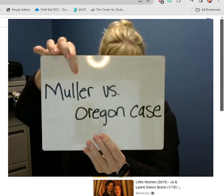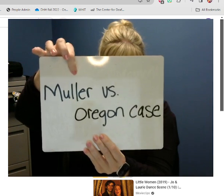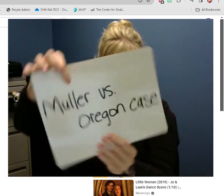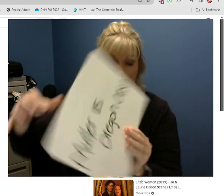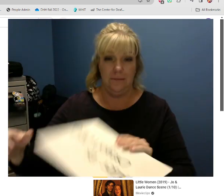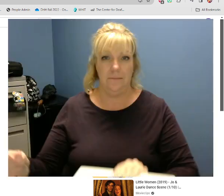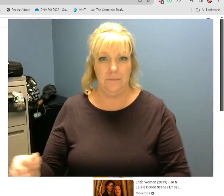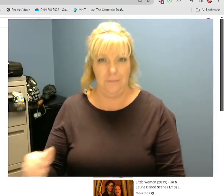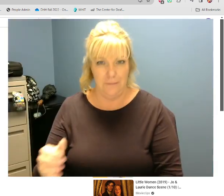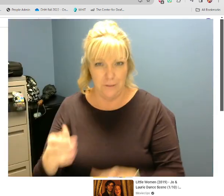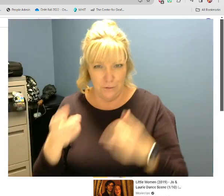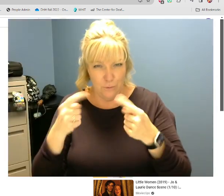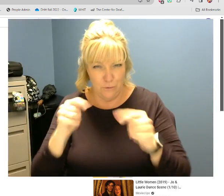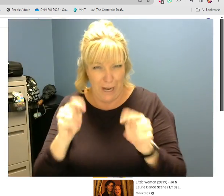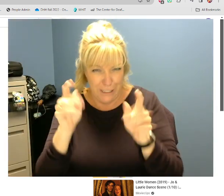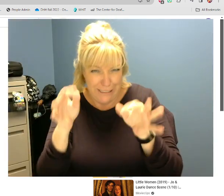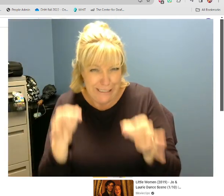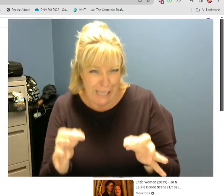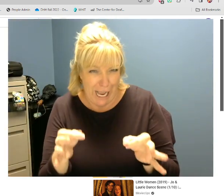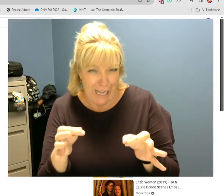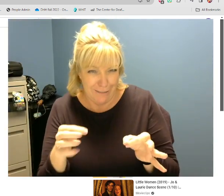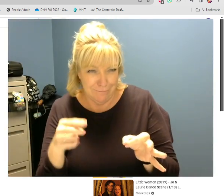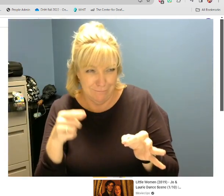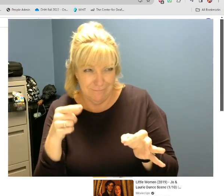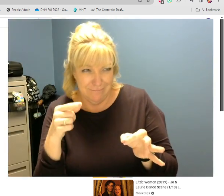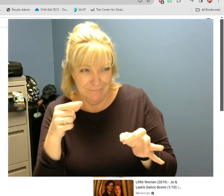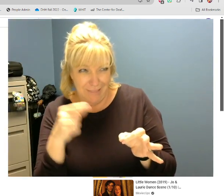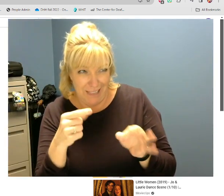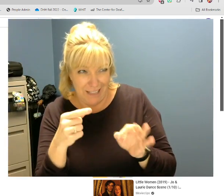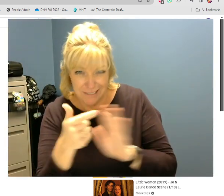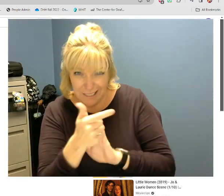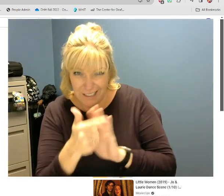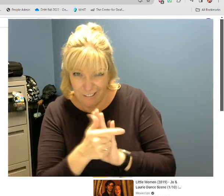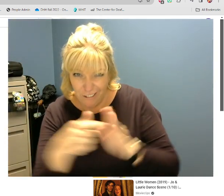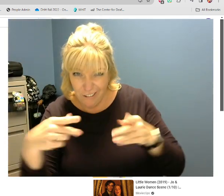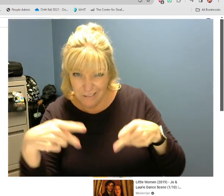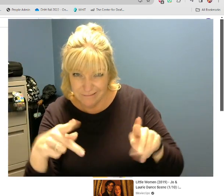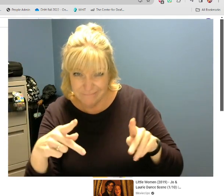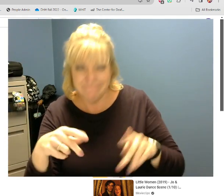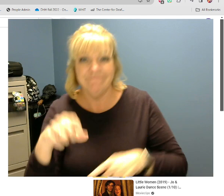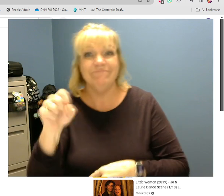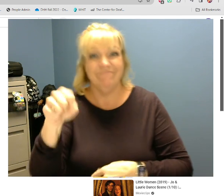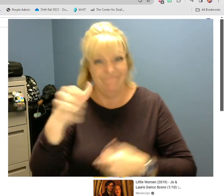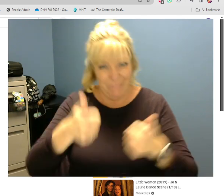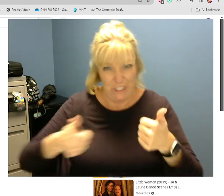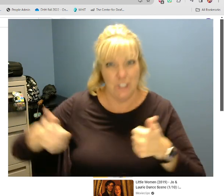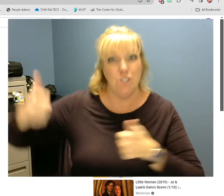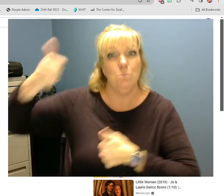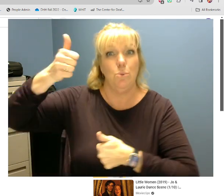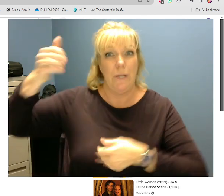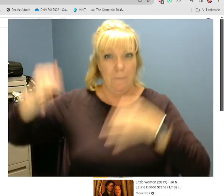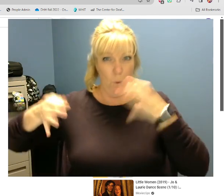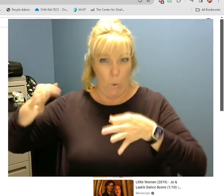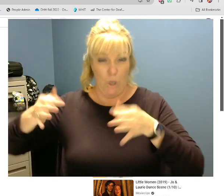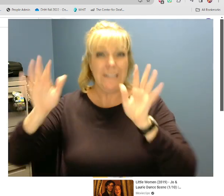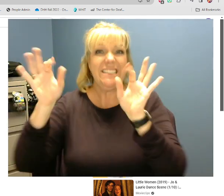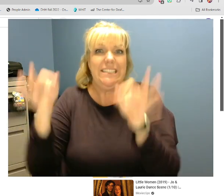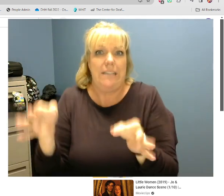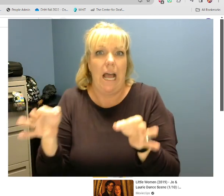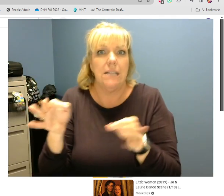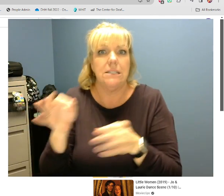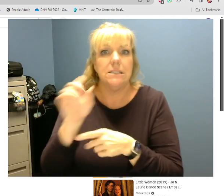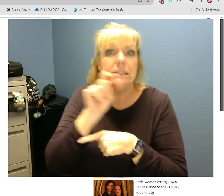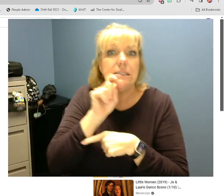of protective labor legislation. And what the court decides as a result of this case is that sex is a